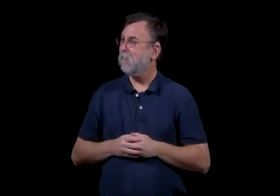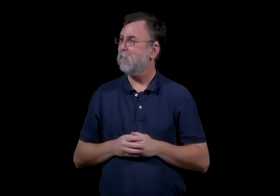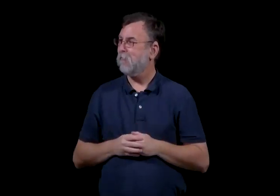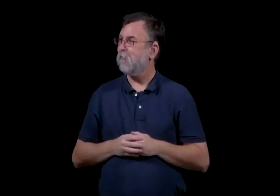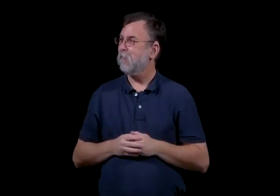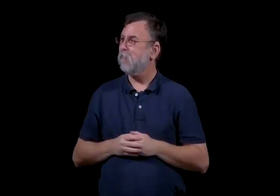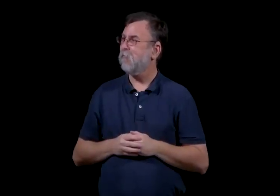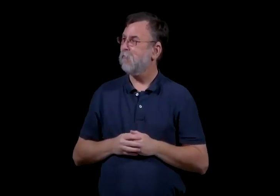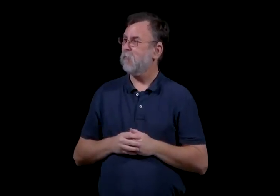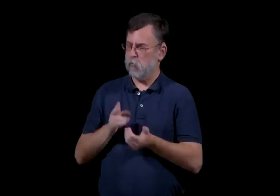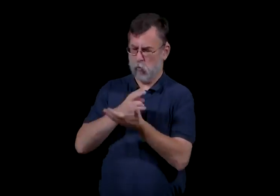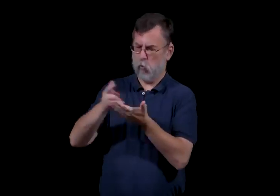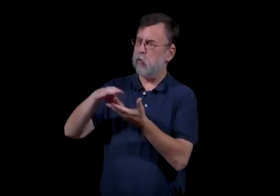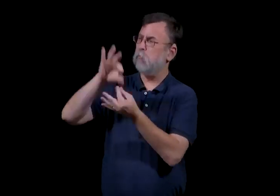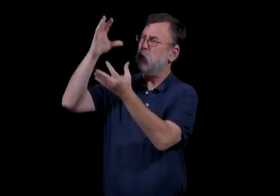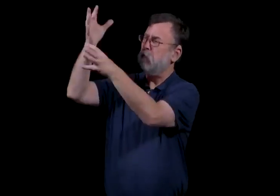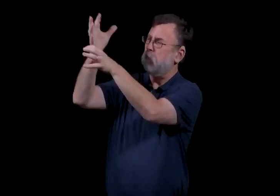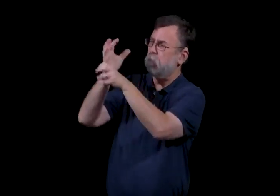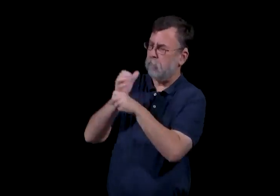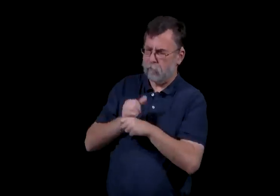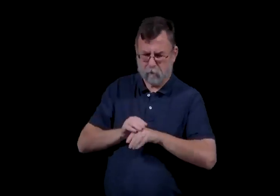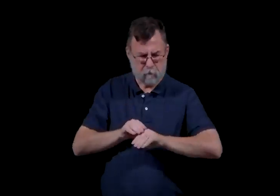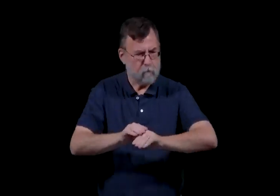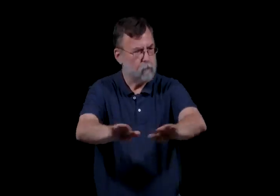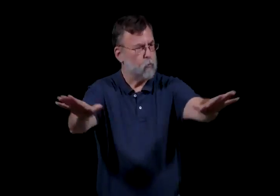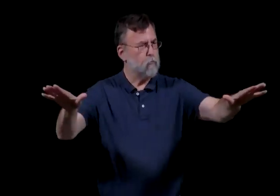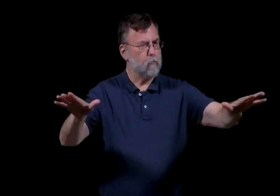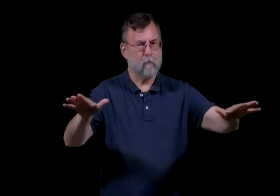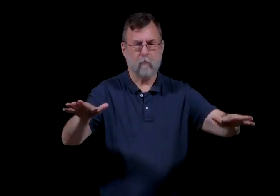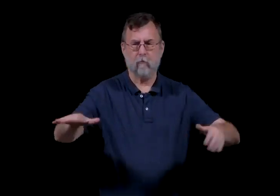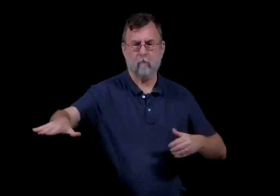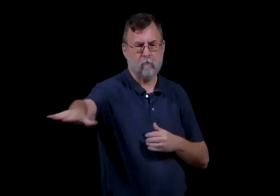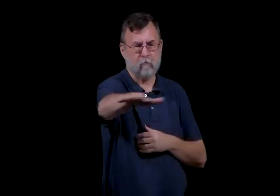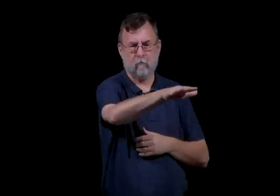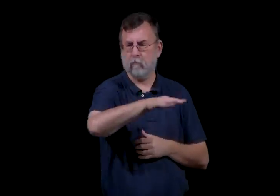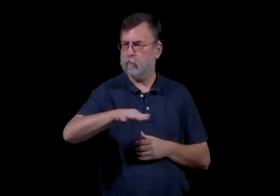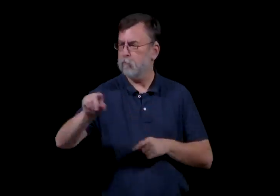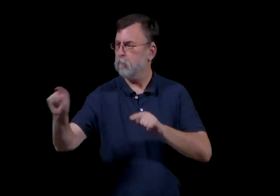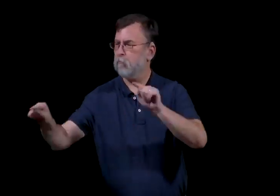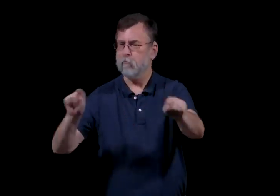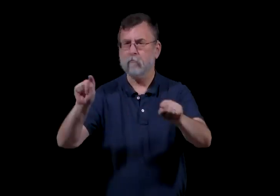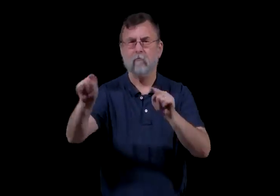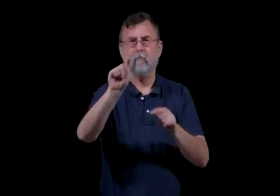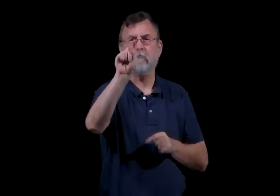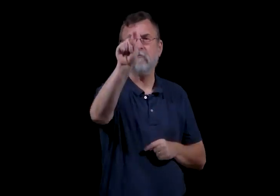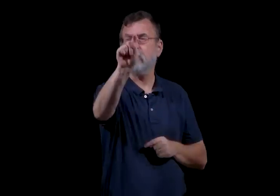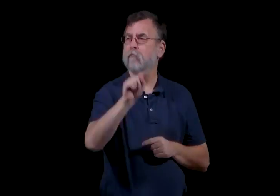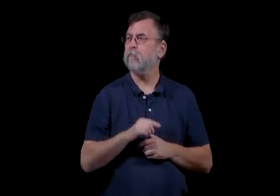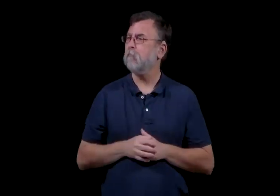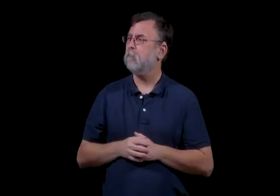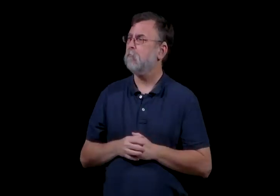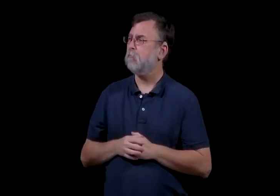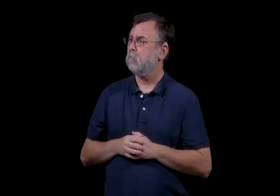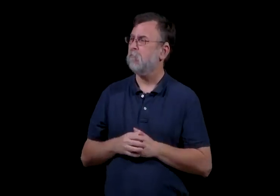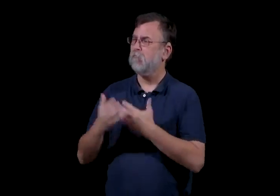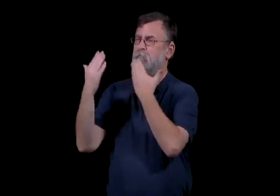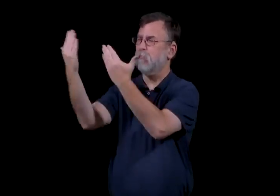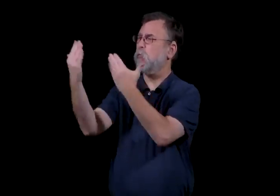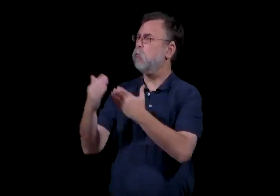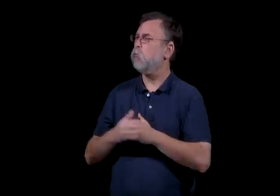May they never forget this message. Holy Spirit, go out to your people, open their hearts and minds that they'd understand the word